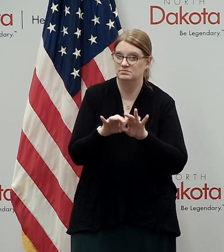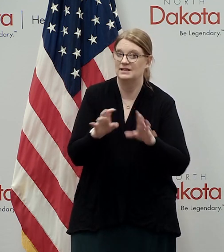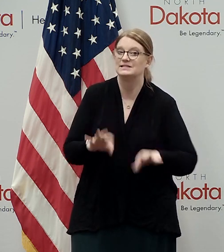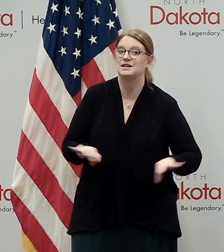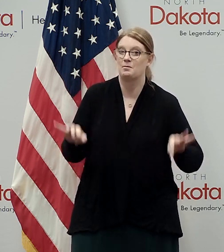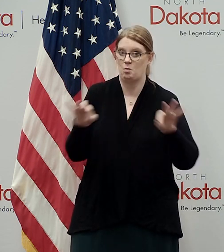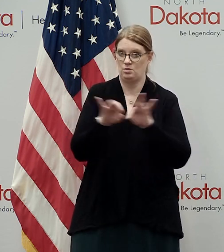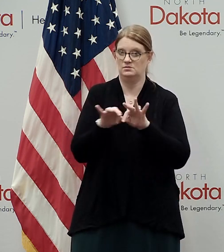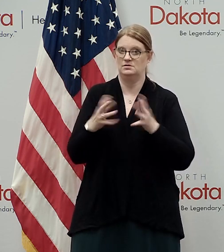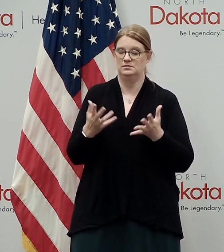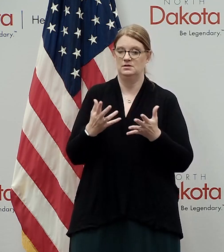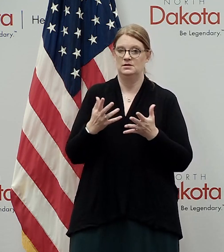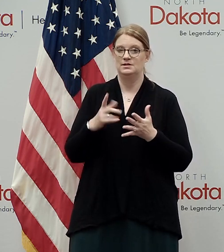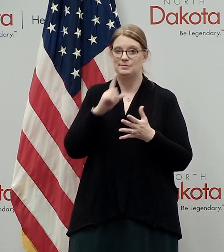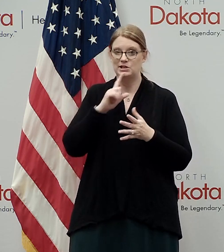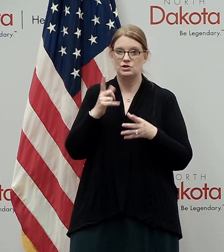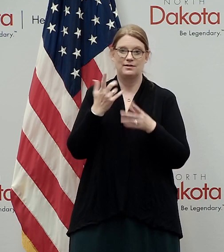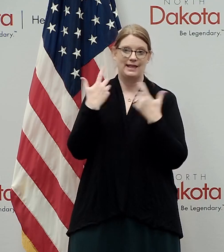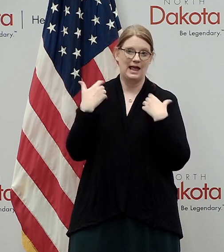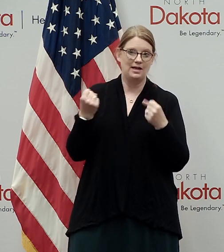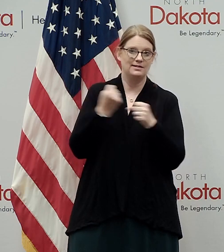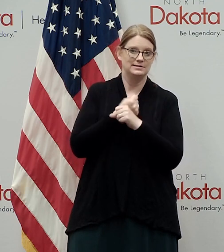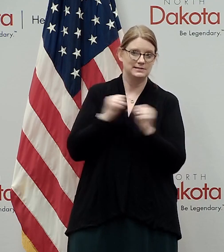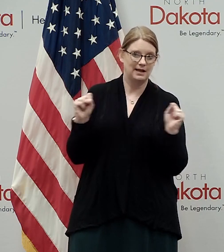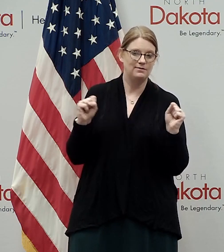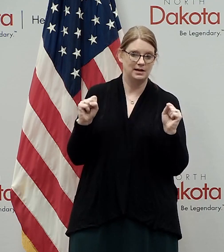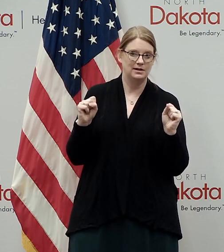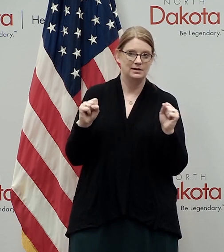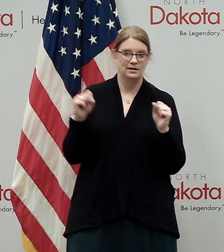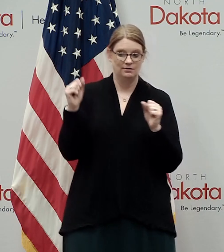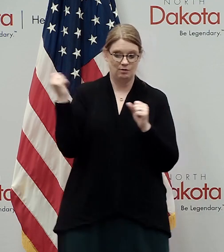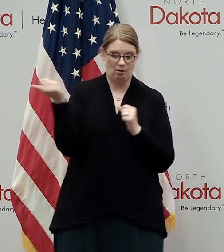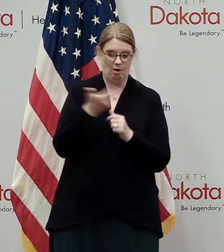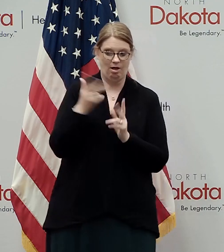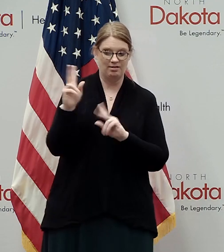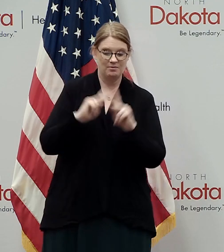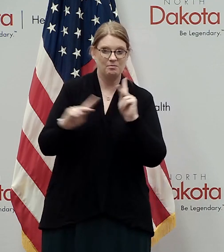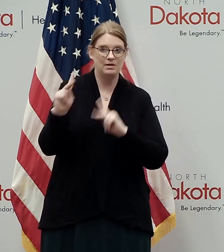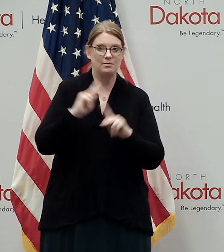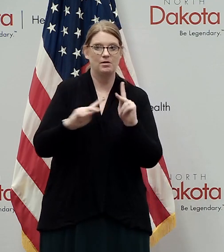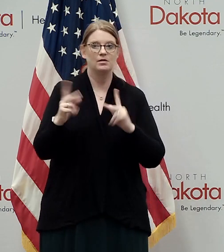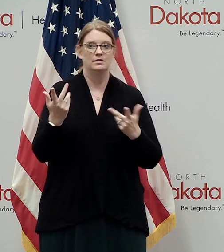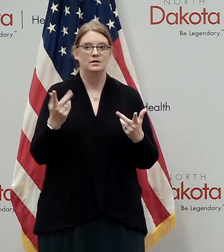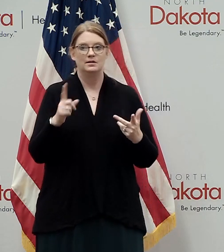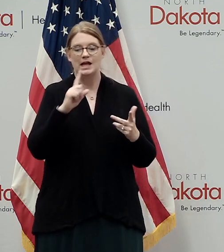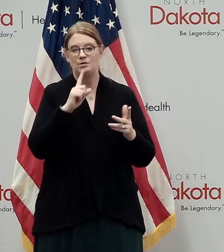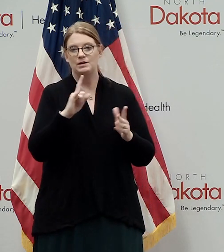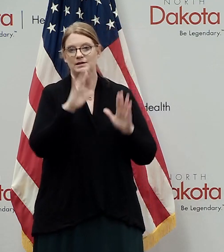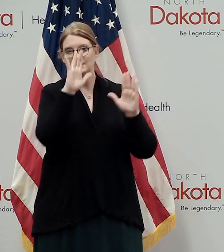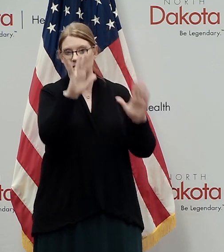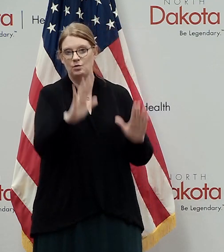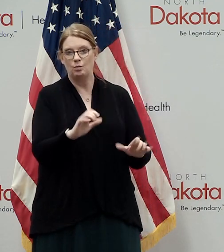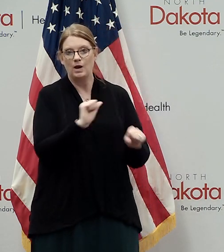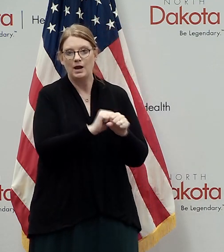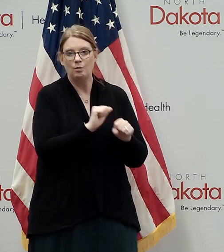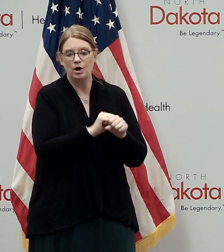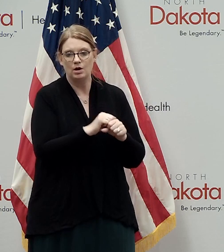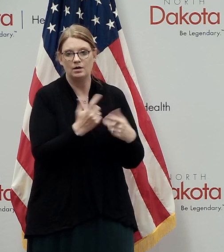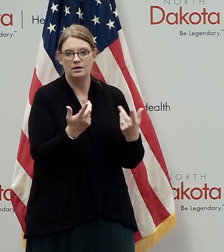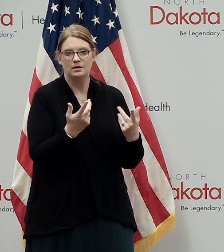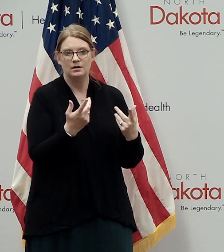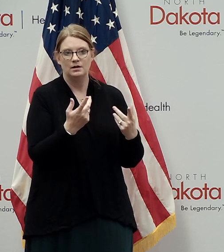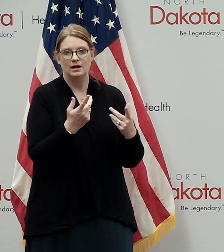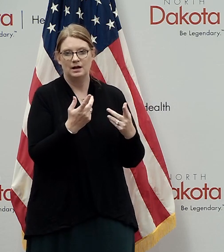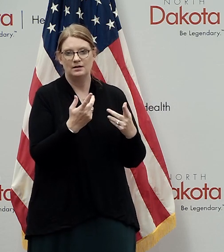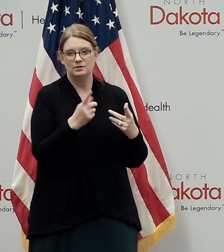family strategy to ensure the health, safety, and well-being of everyone. And of course, we have done great work in keeping the